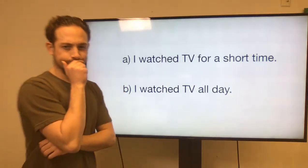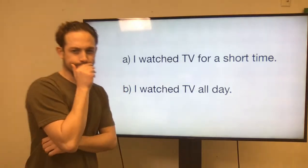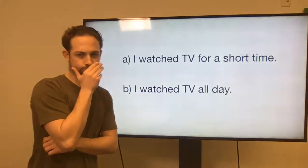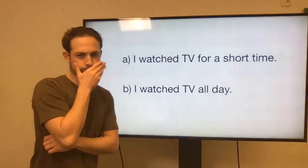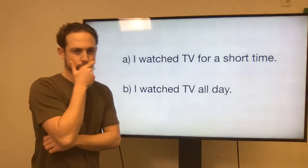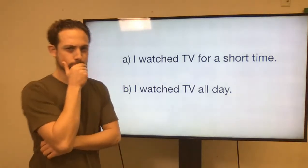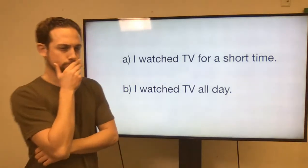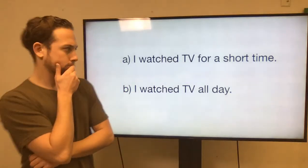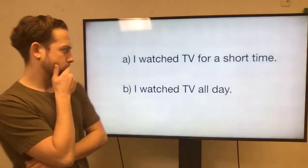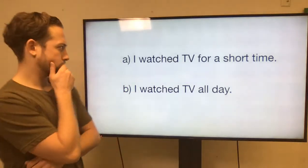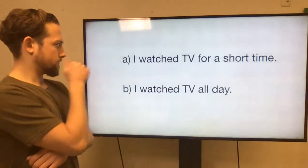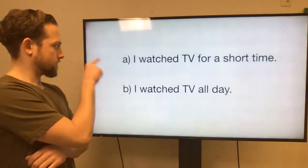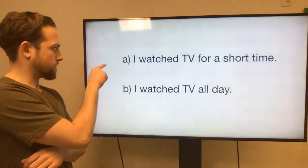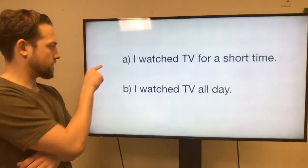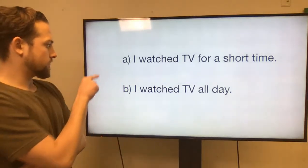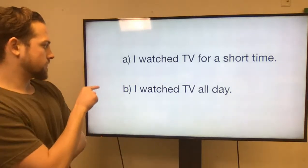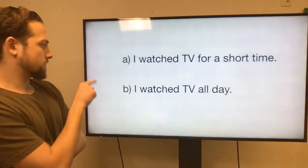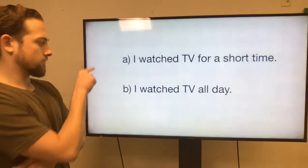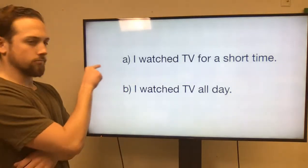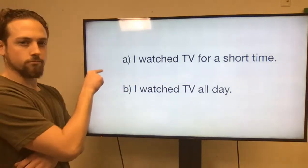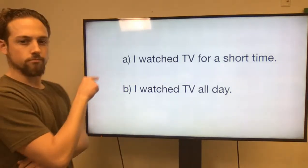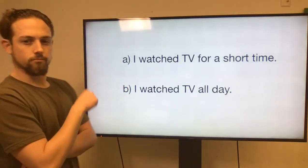Does that match A or B?